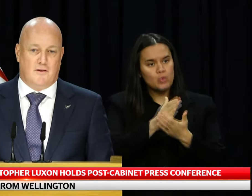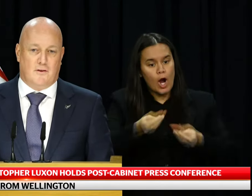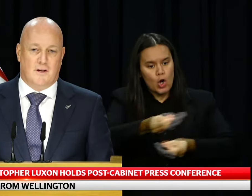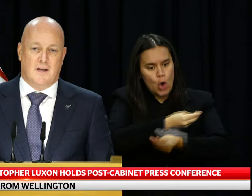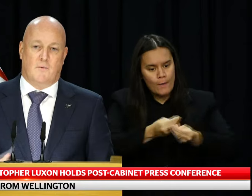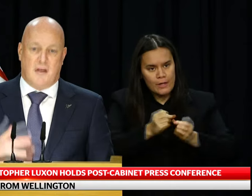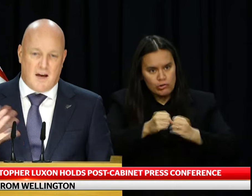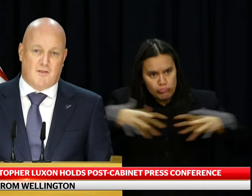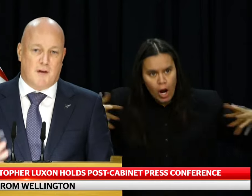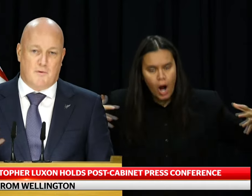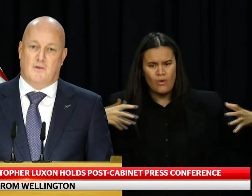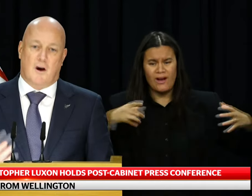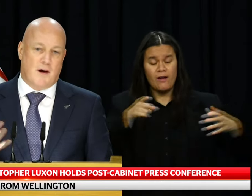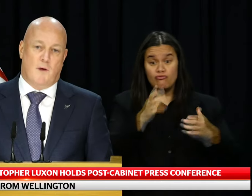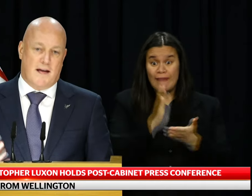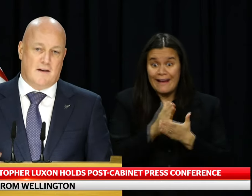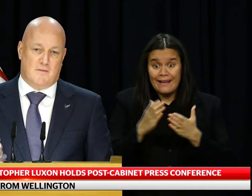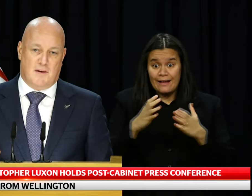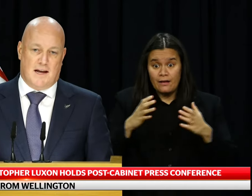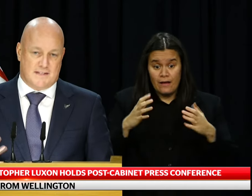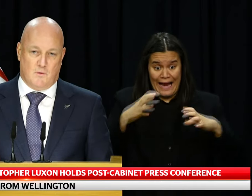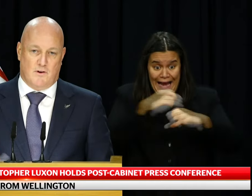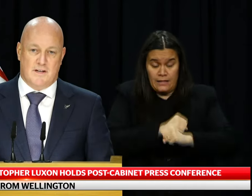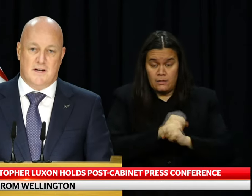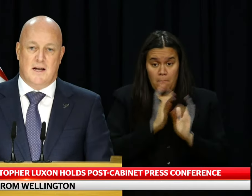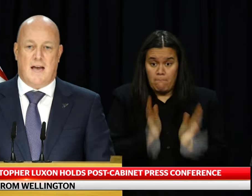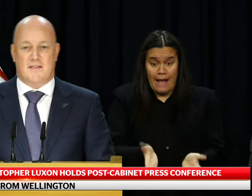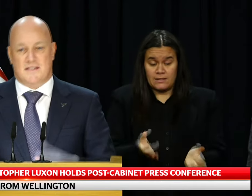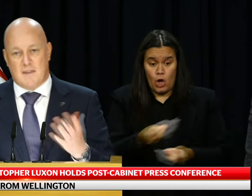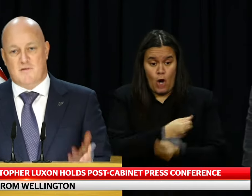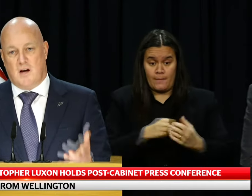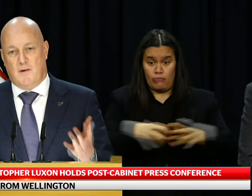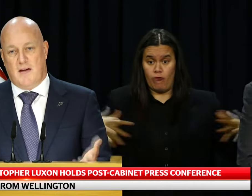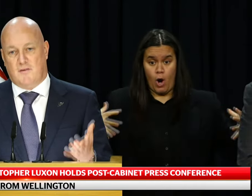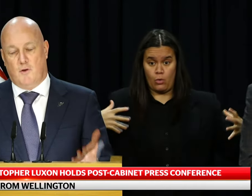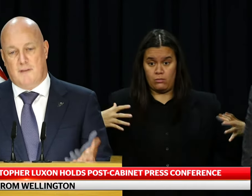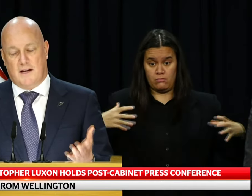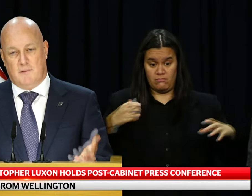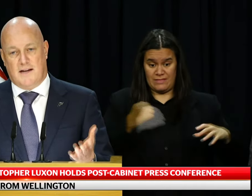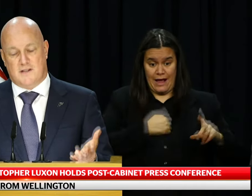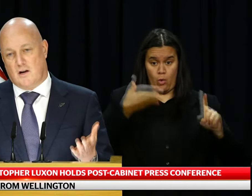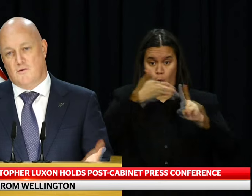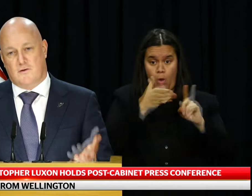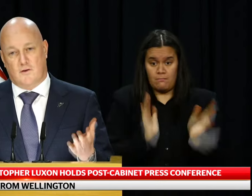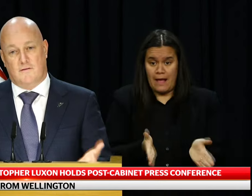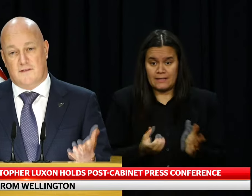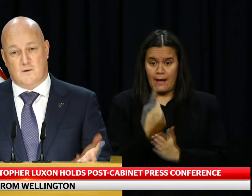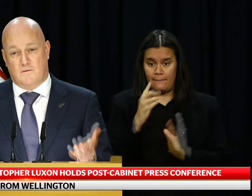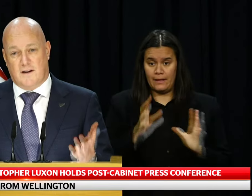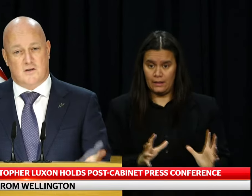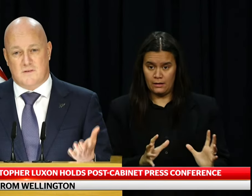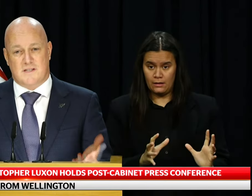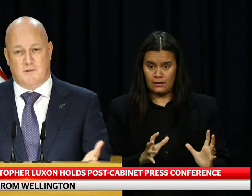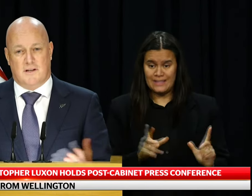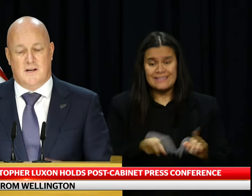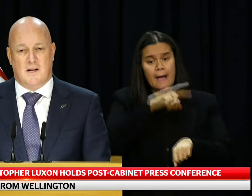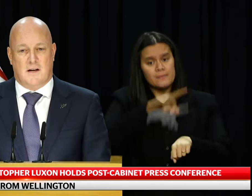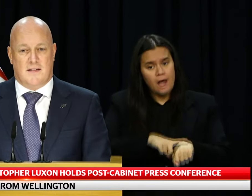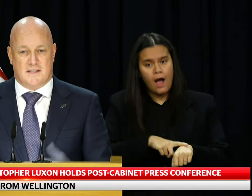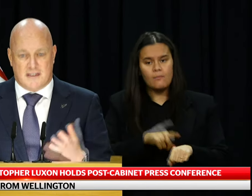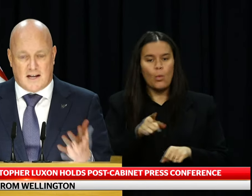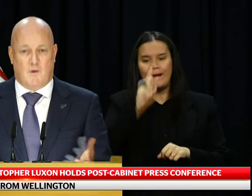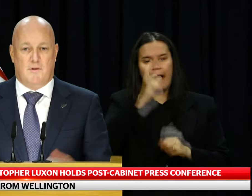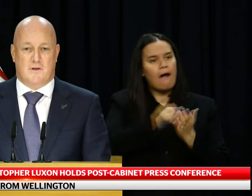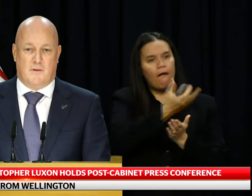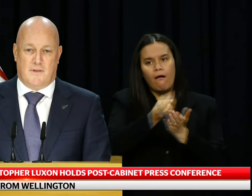what we have to do. We have to be able to grow our way out of the malaise that we're in. At the same time, we have to put back in place a culture of good fiscal financial discipline,